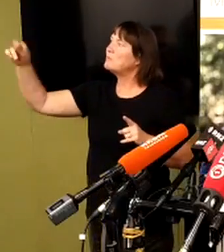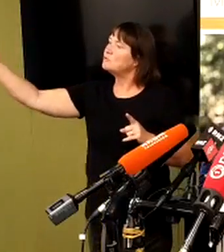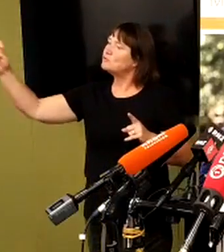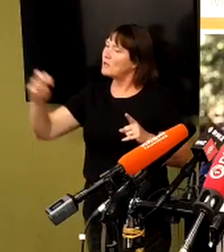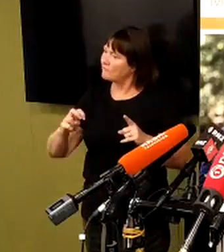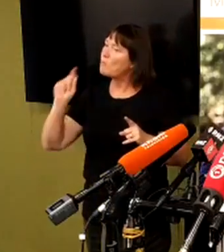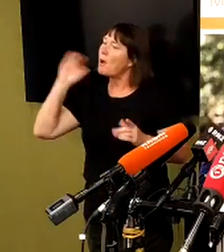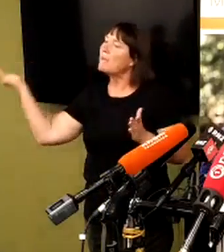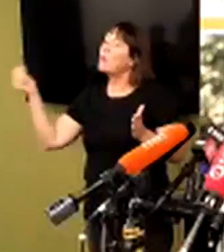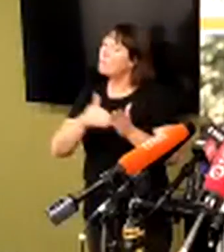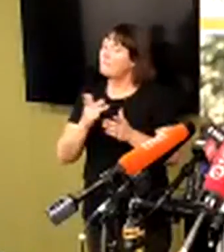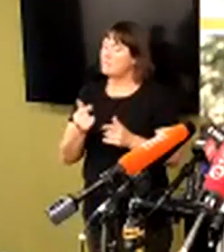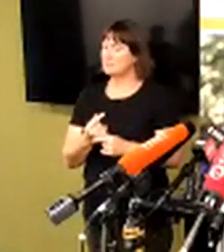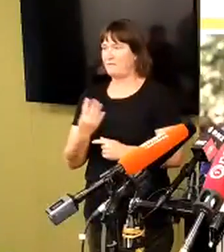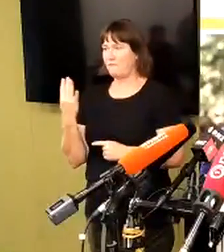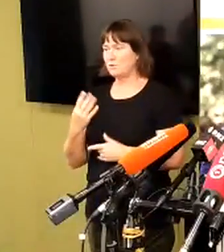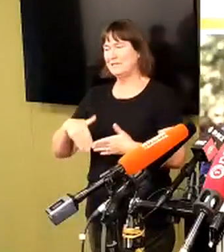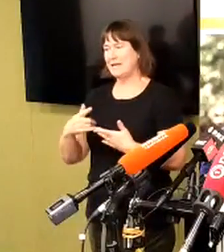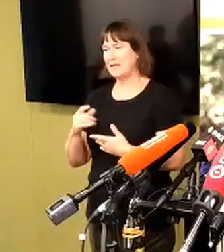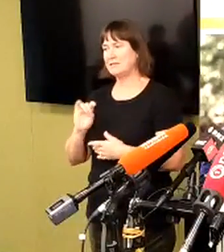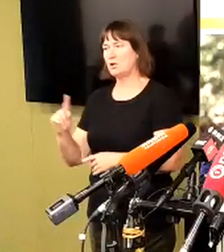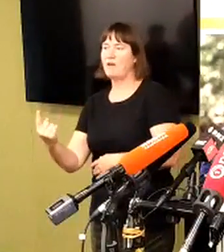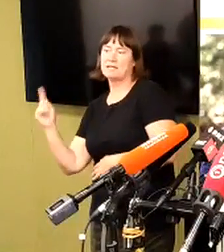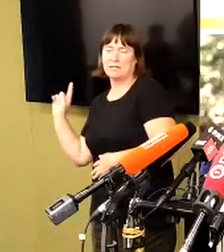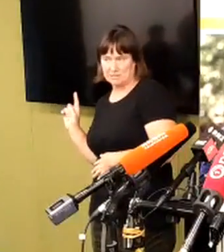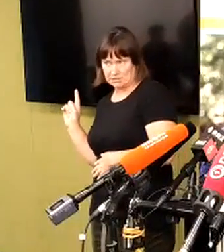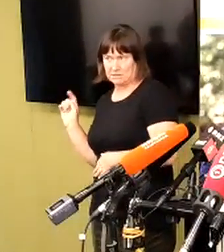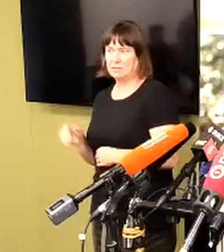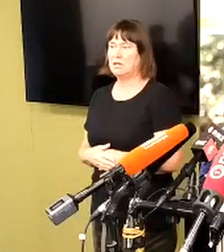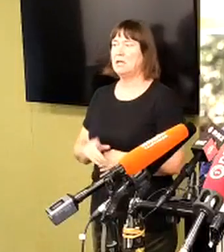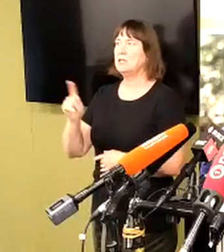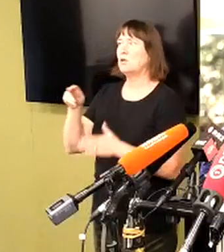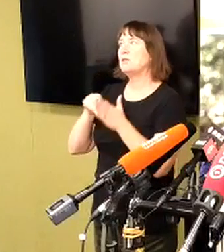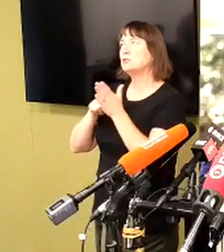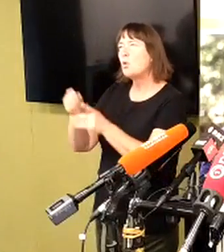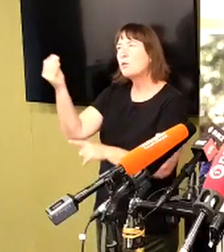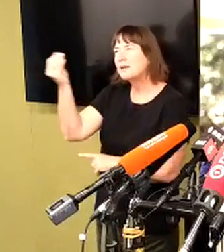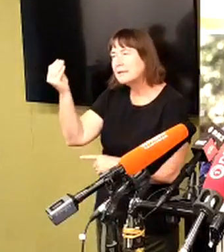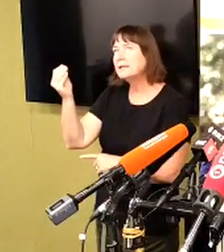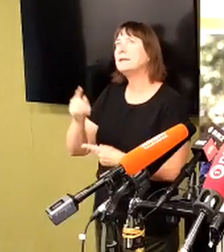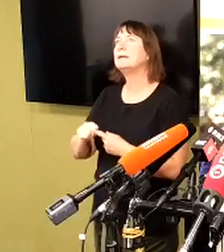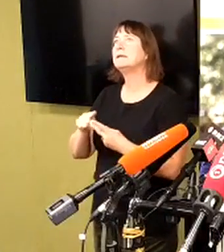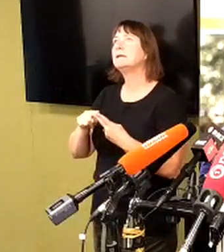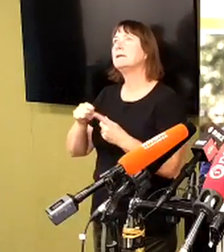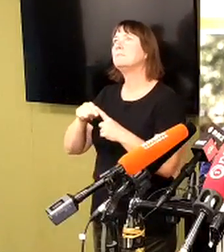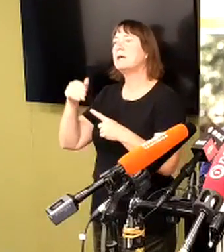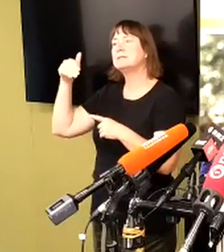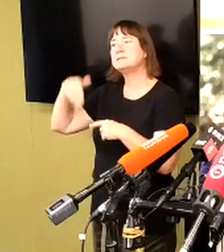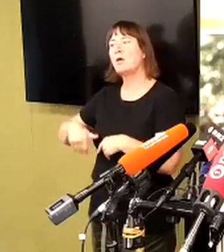into 14 days self-isolation. So we have the north of Italy there at the moment, and we also have South